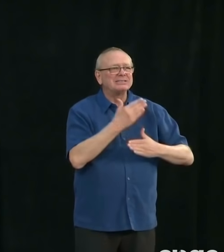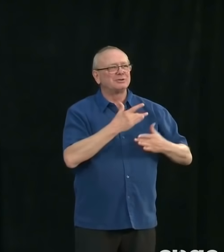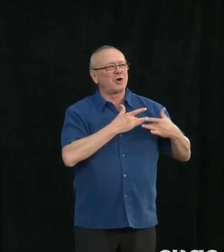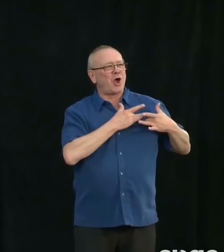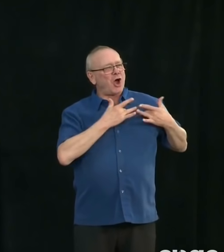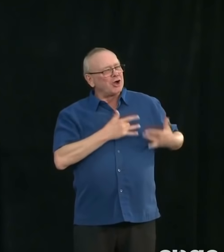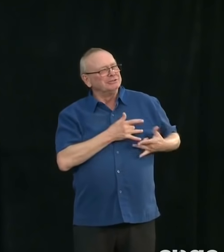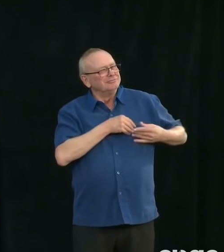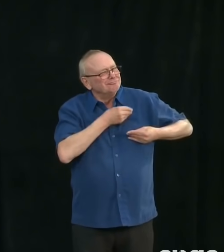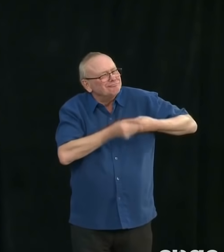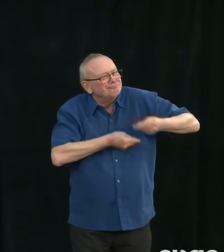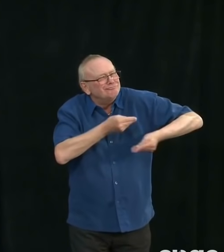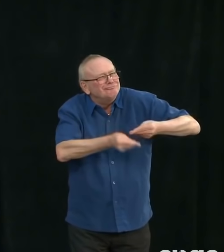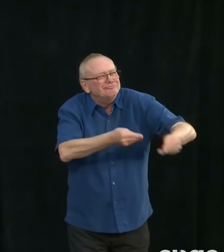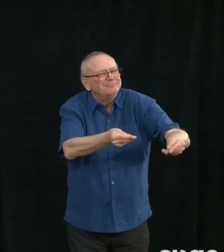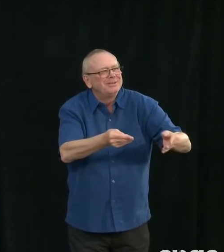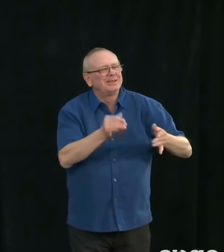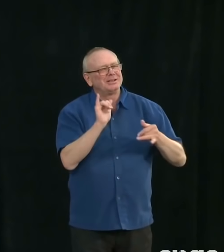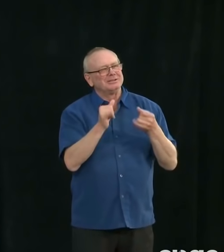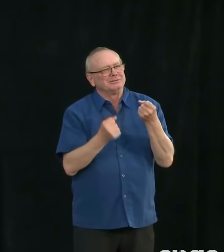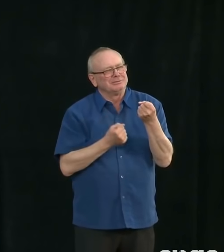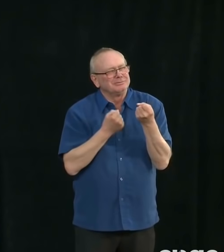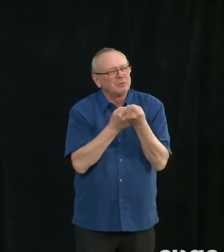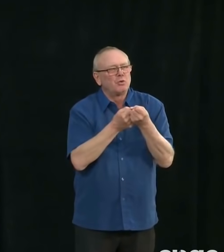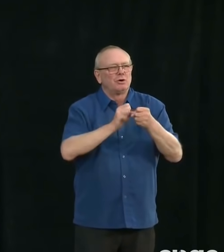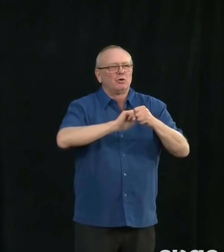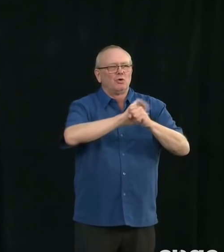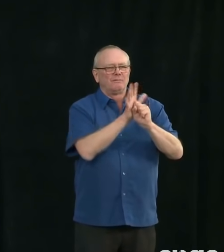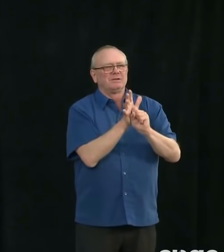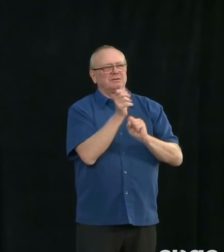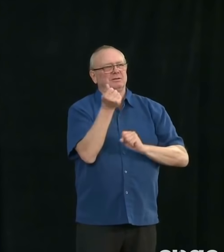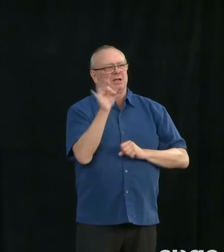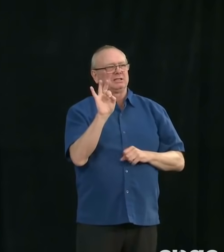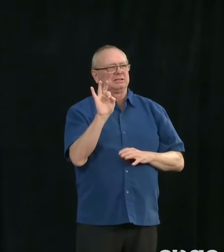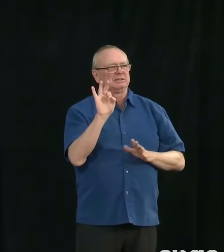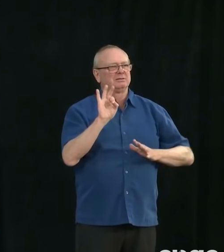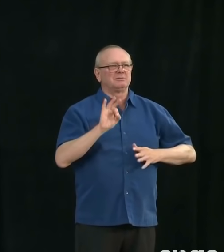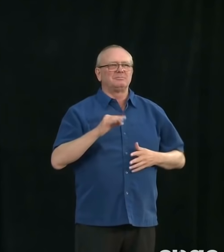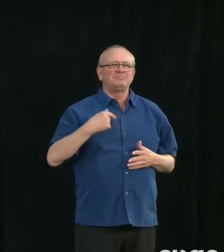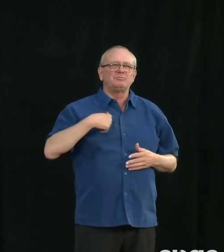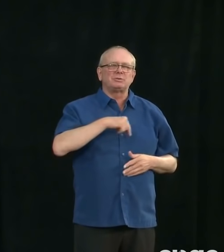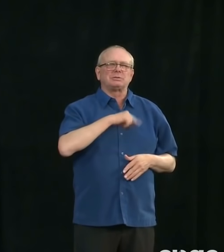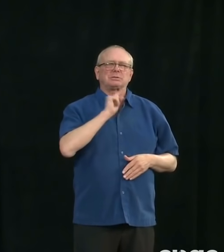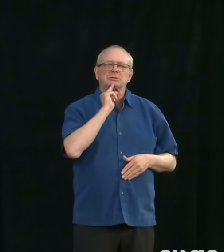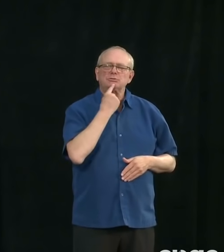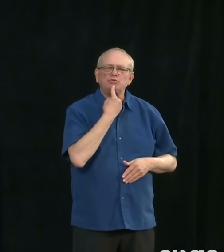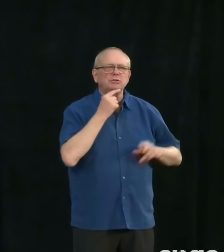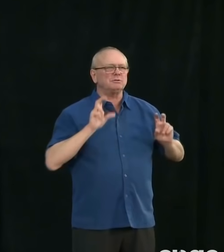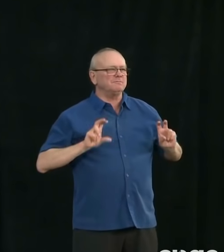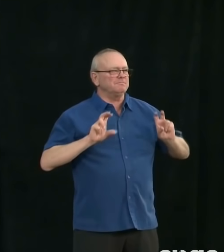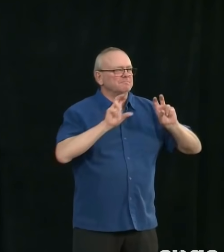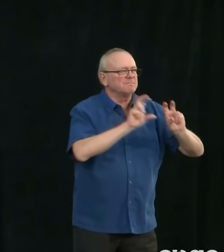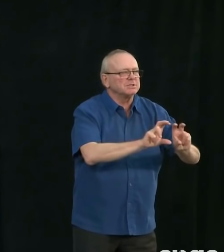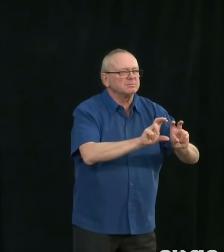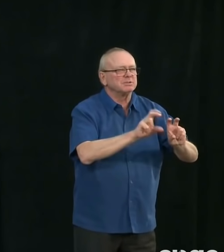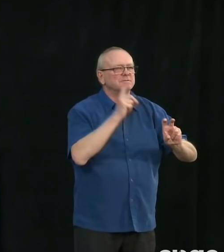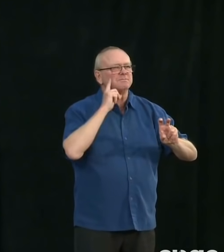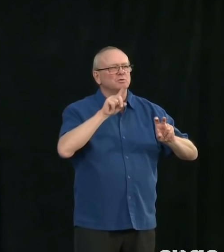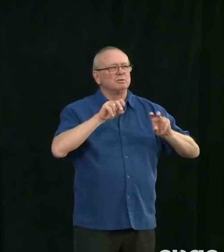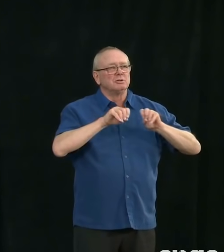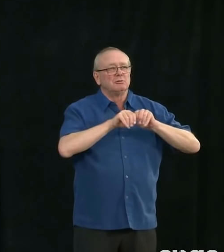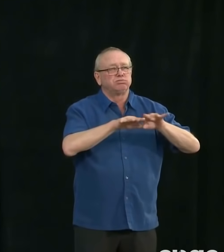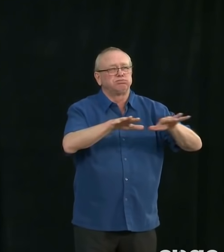significant investments in areas that will have substantial impact on the pandemic efforts in Calgary and across